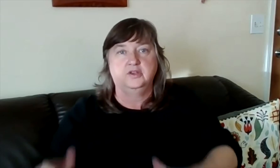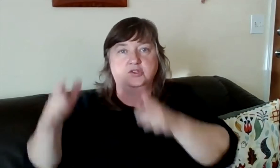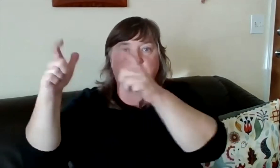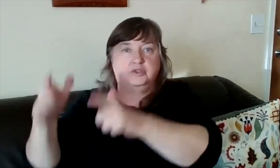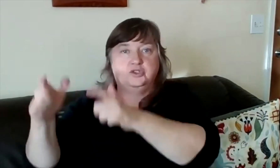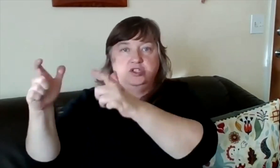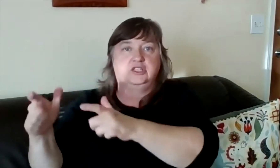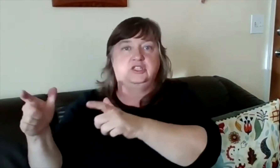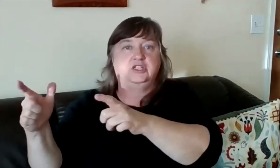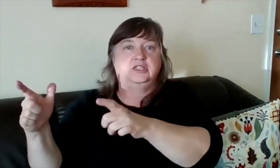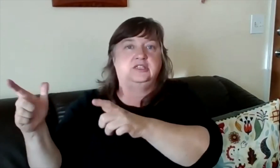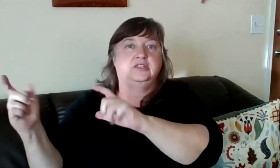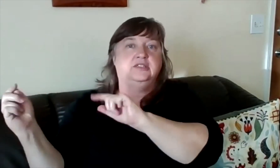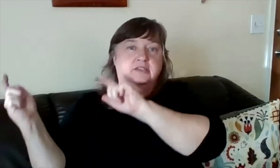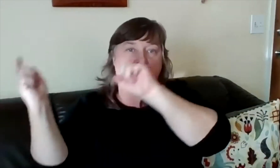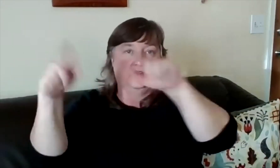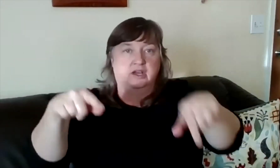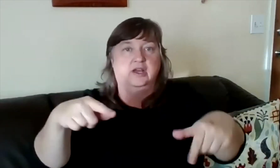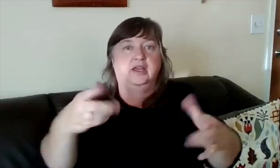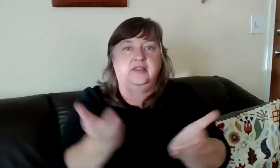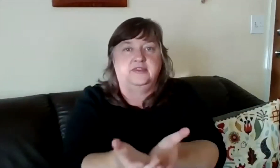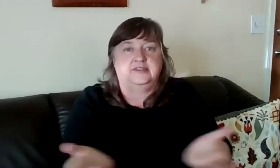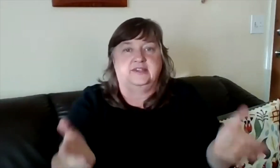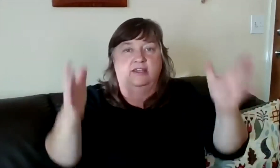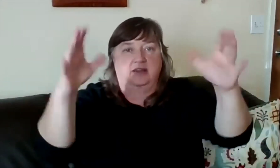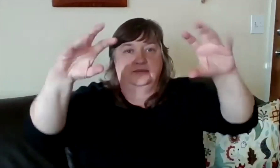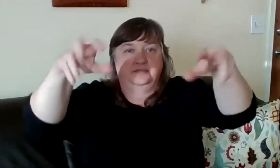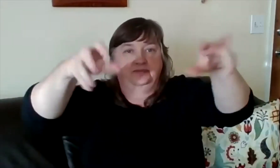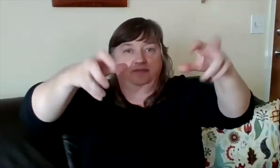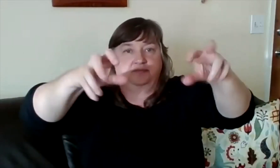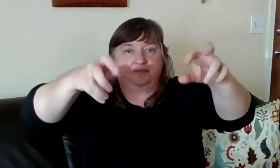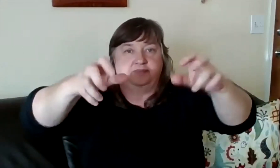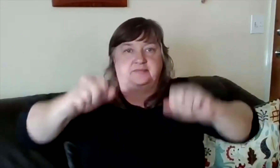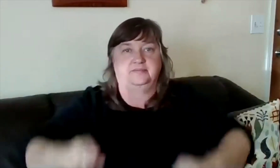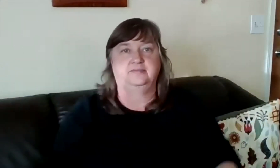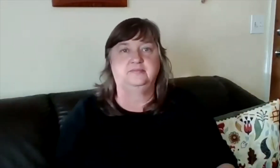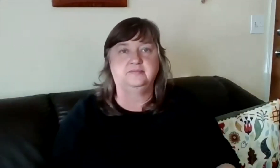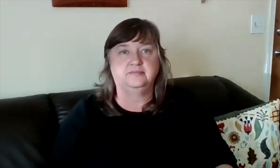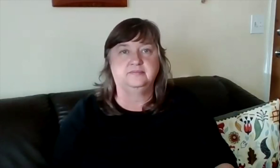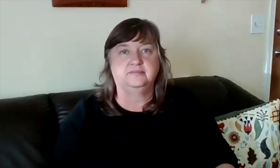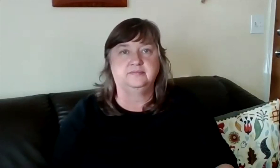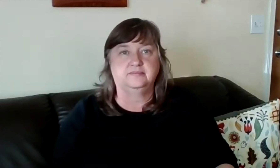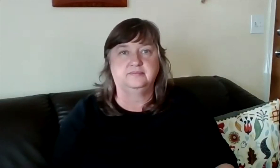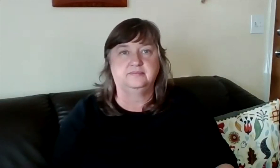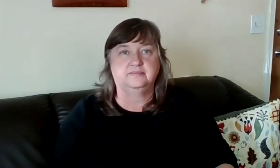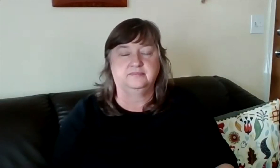So put your dishes in the sink.